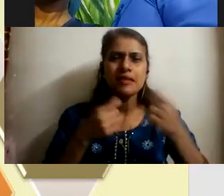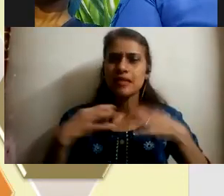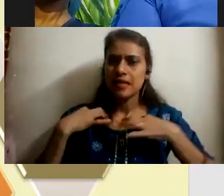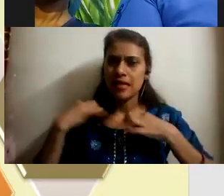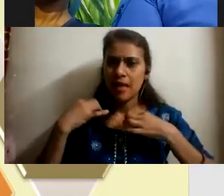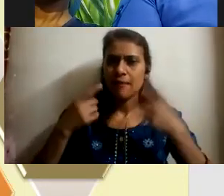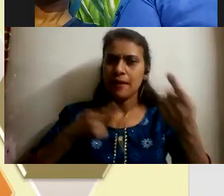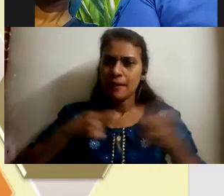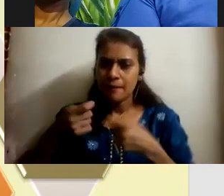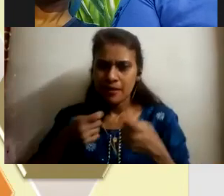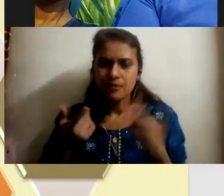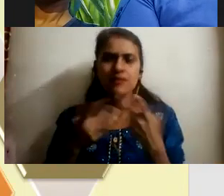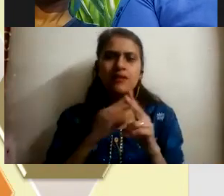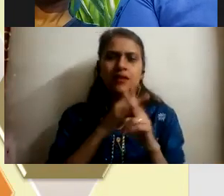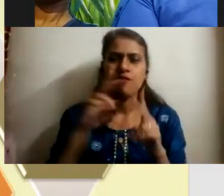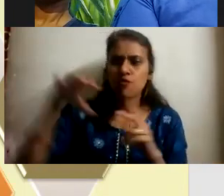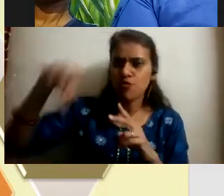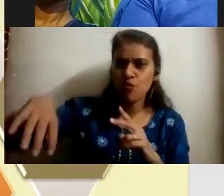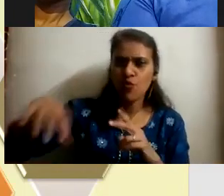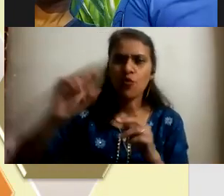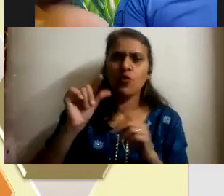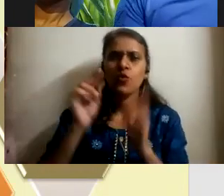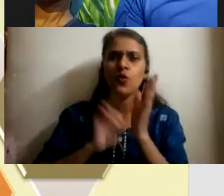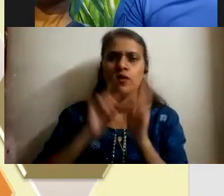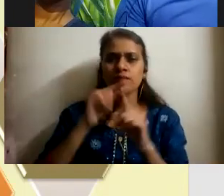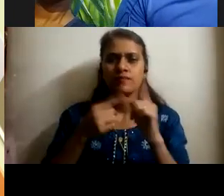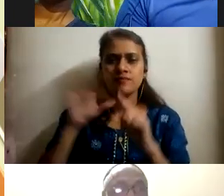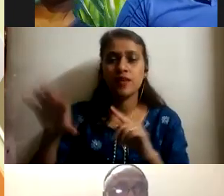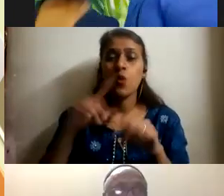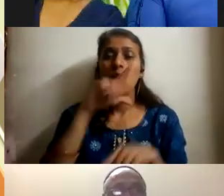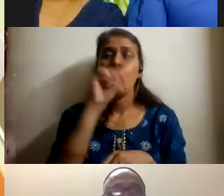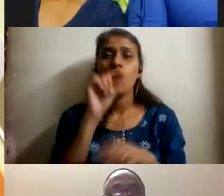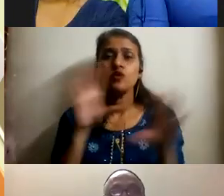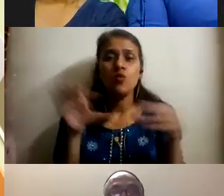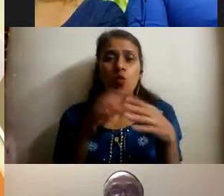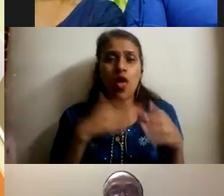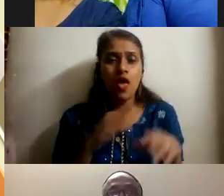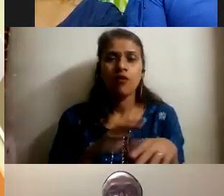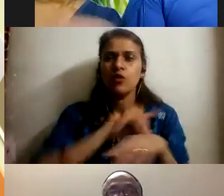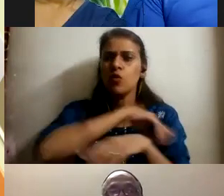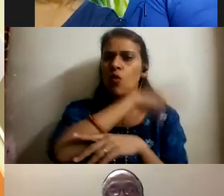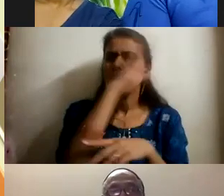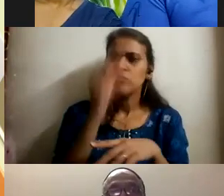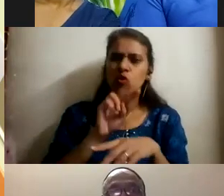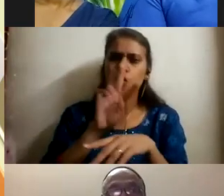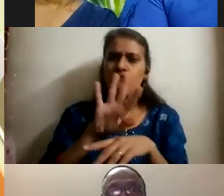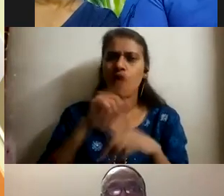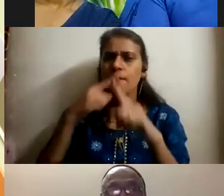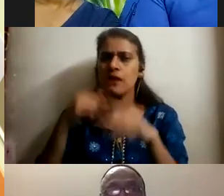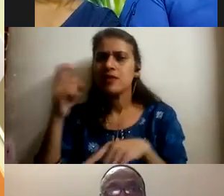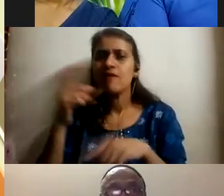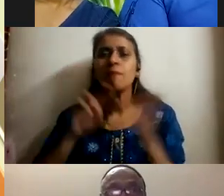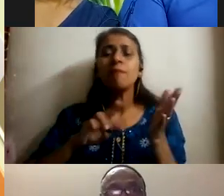meet themselves. They have a unit. We have a net WhatsApp group, which is 24/7. Raat ko ek baje bhi Suraj usme